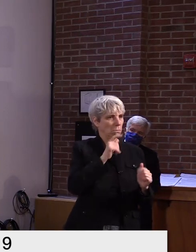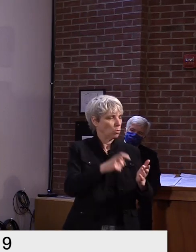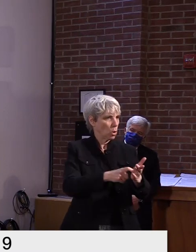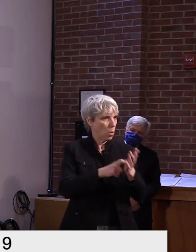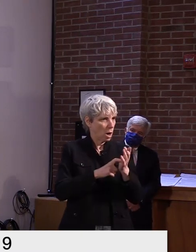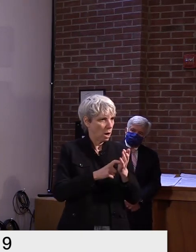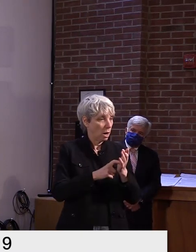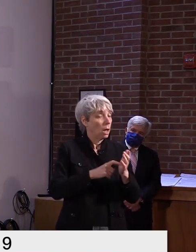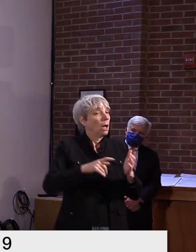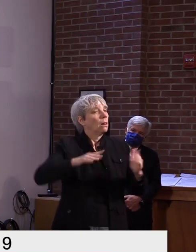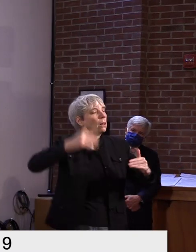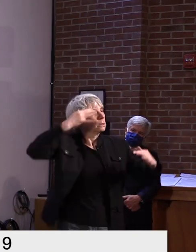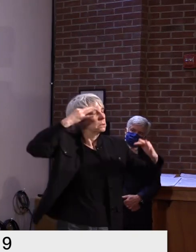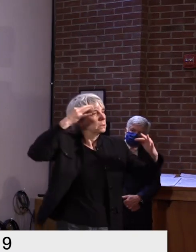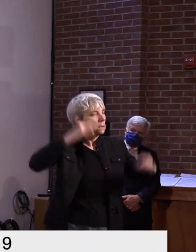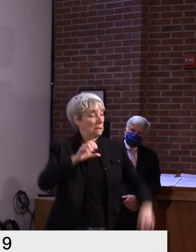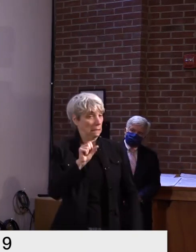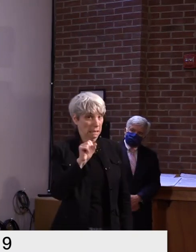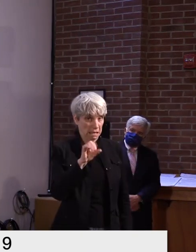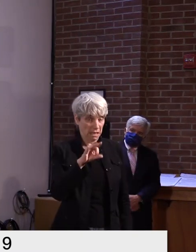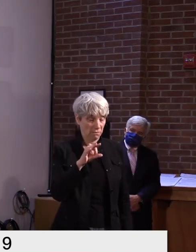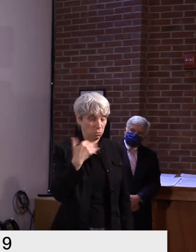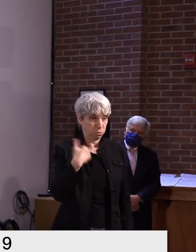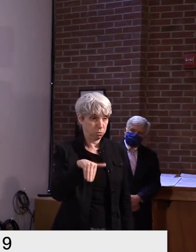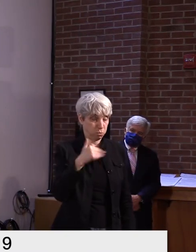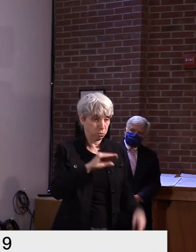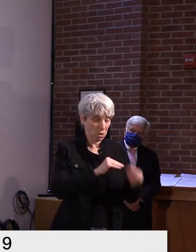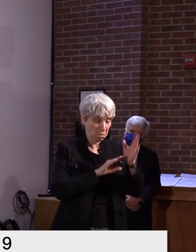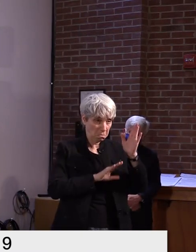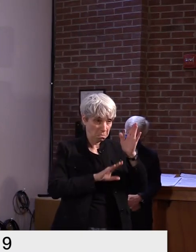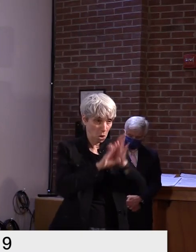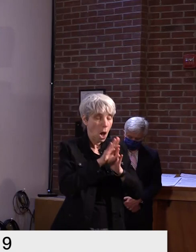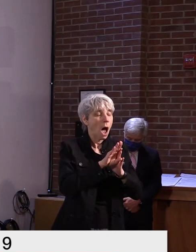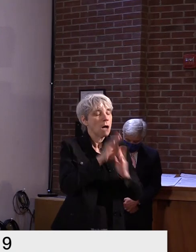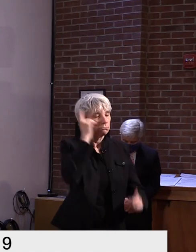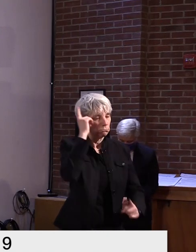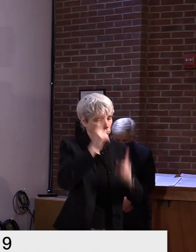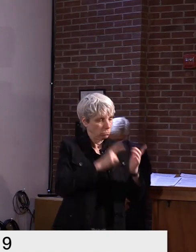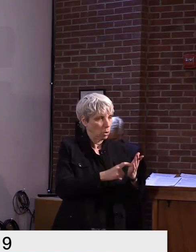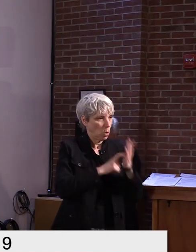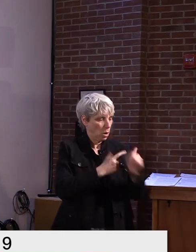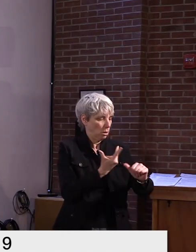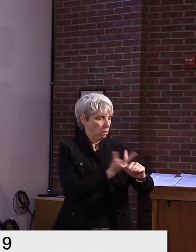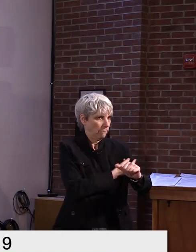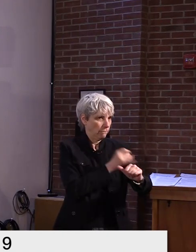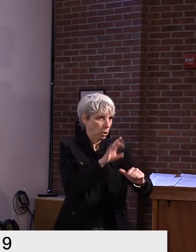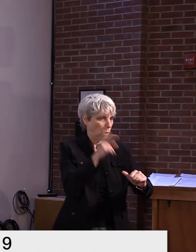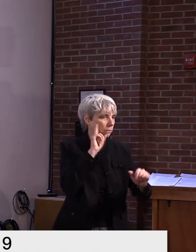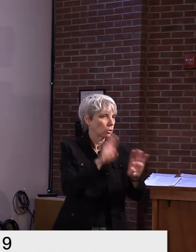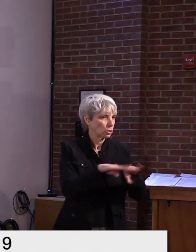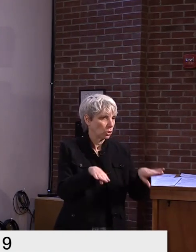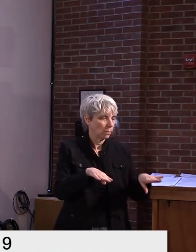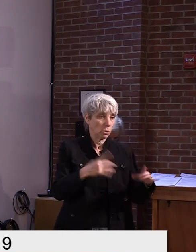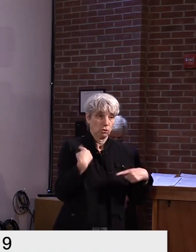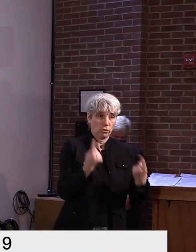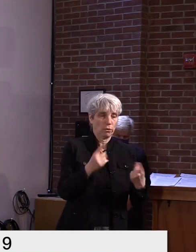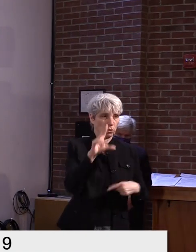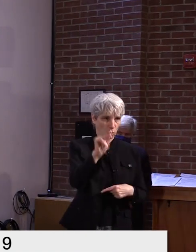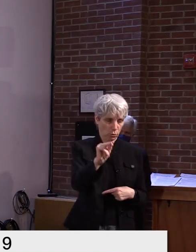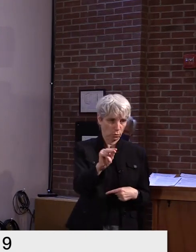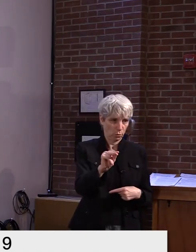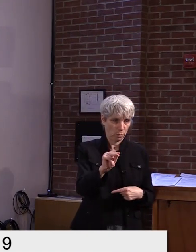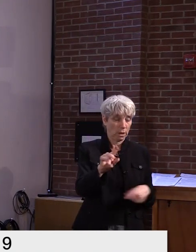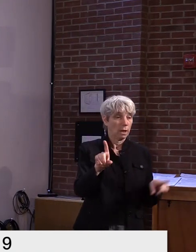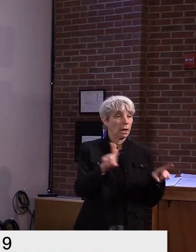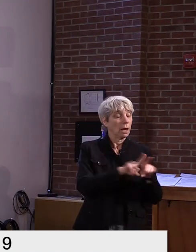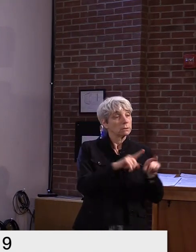under consideration, driven as always by the data and science. As a physician and a public health chief, I